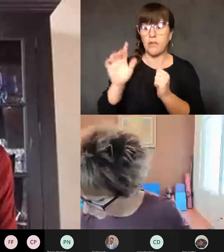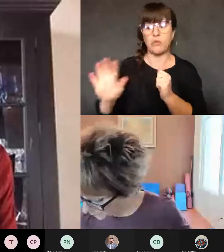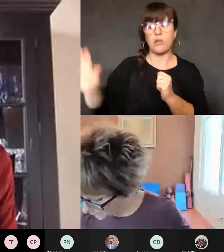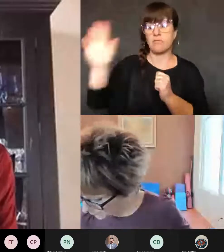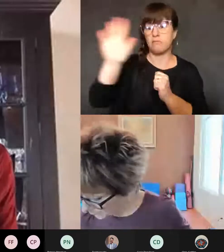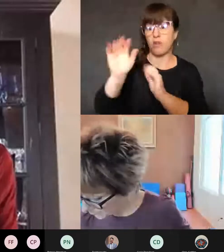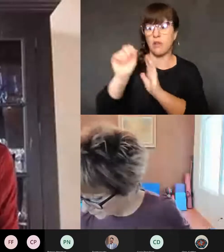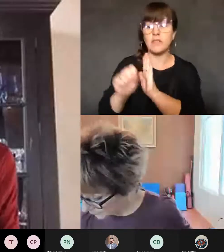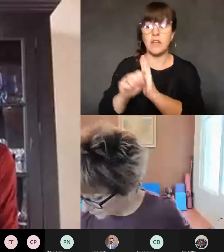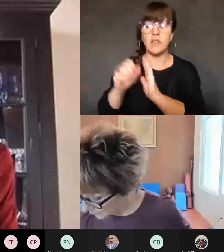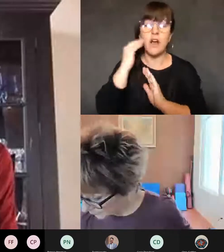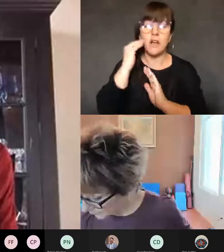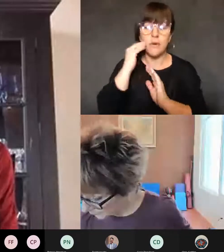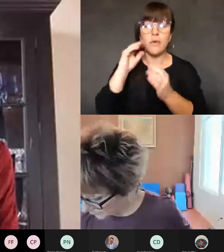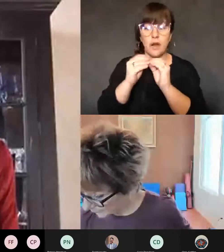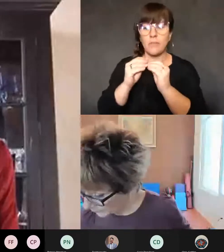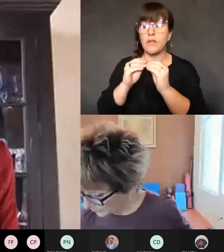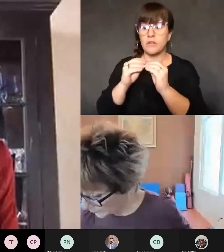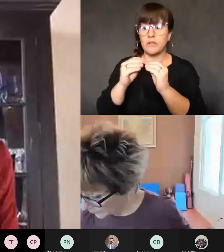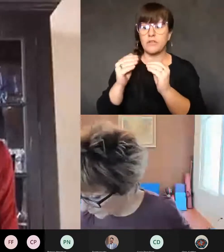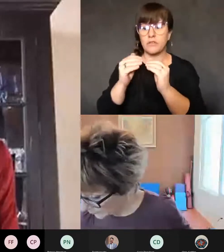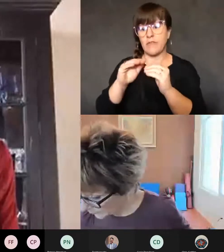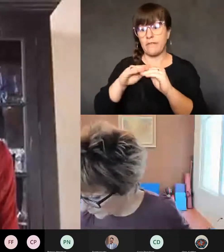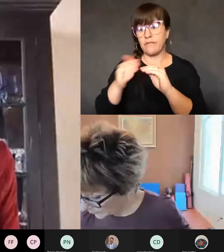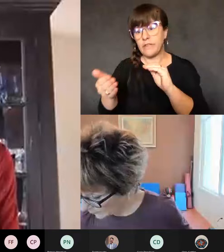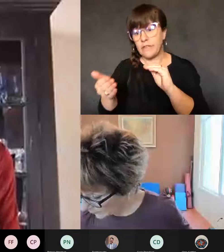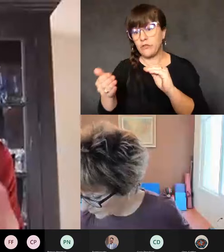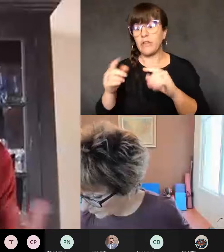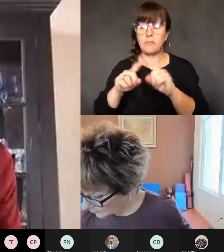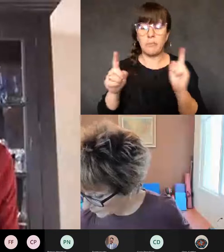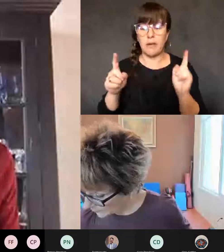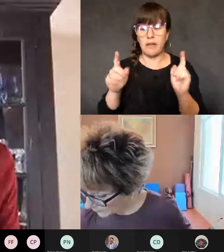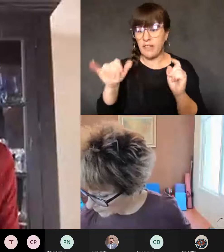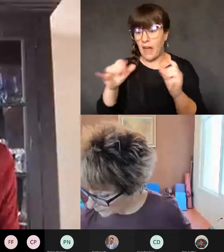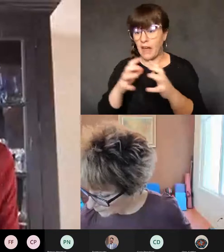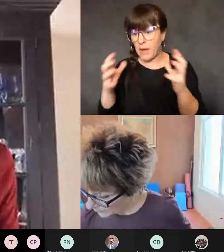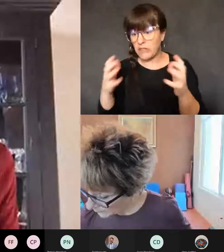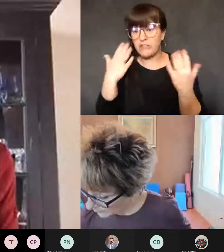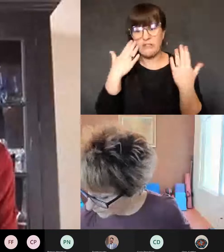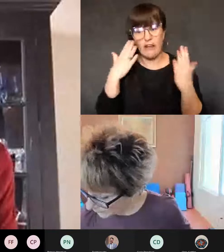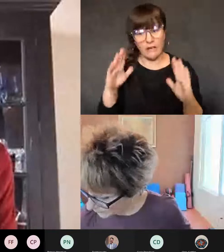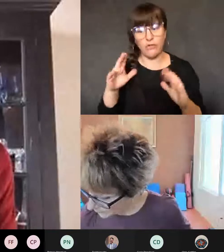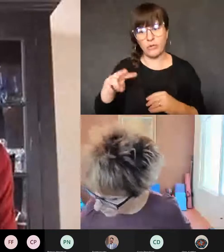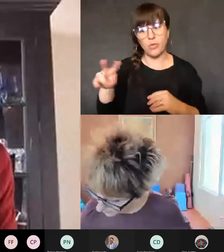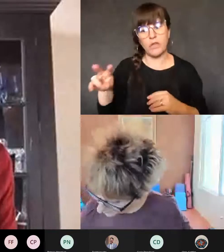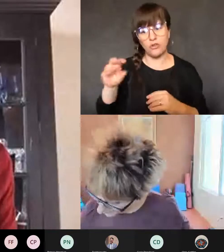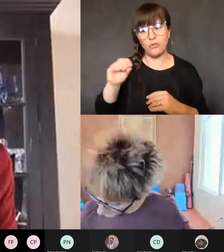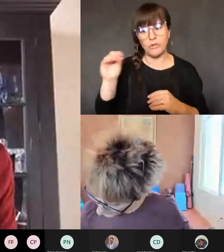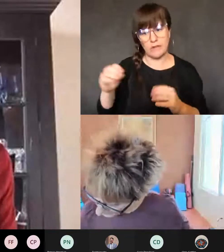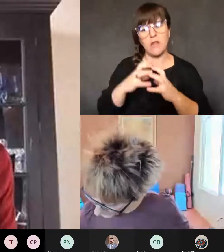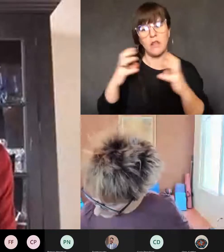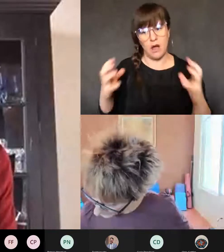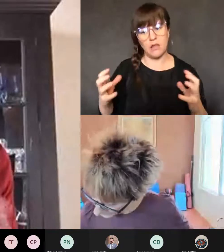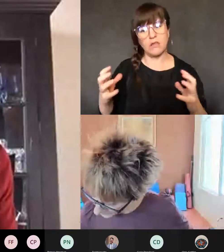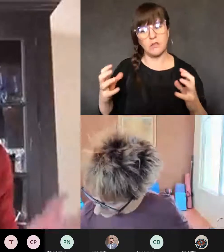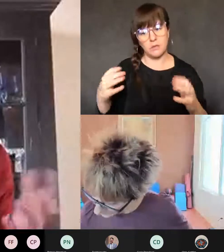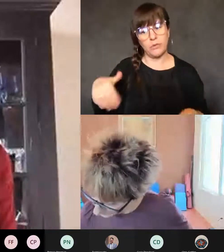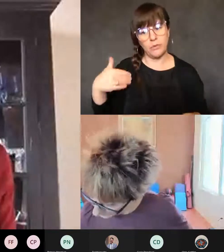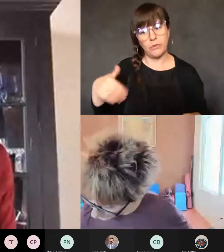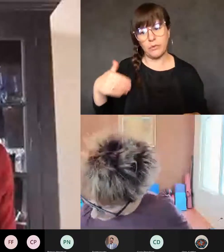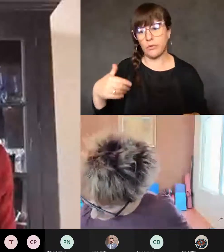that everybody is down quite that much, but that also gives us an opportunity to look at what we're doing, and we